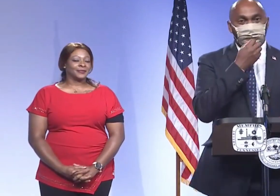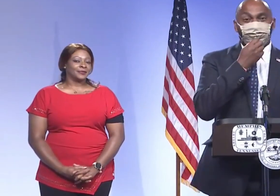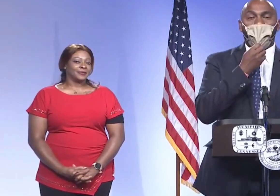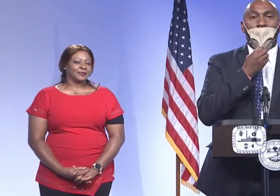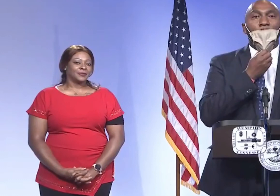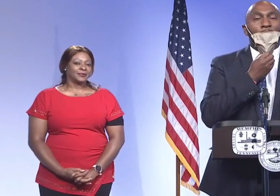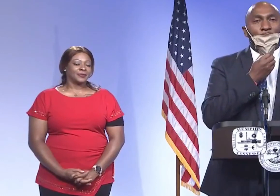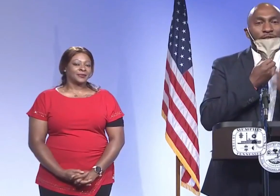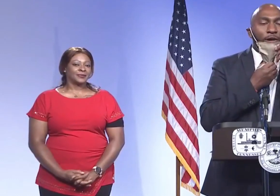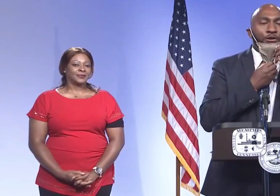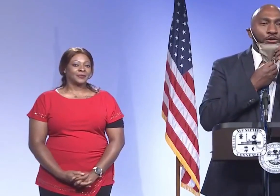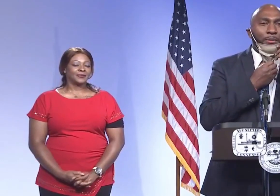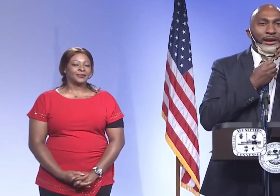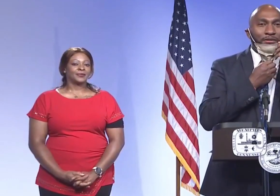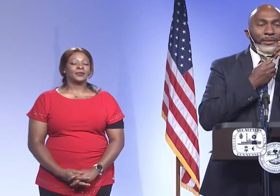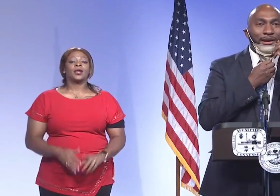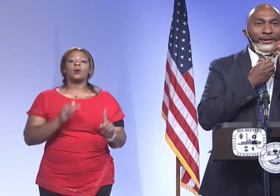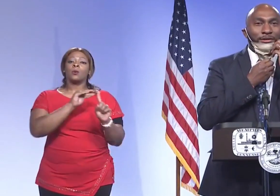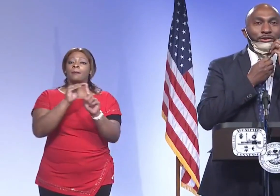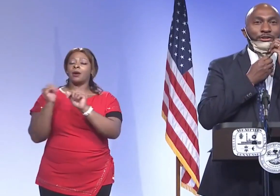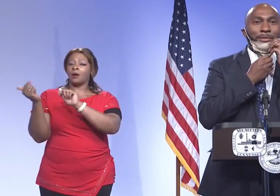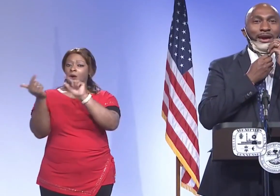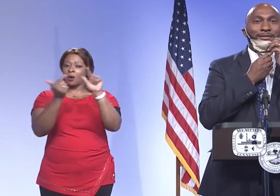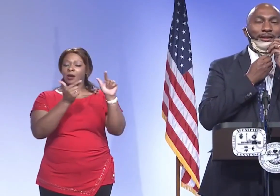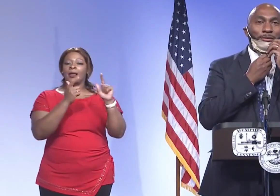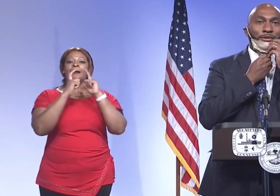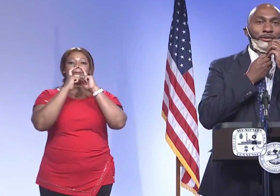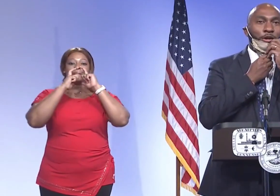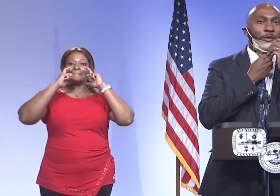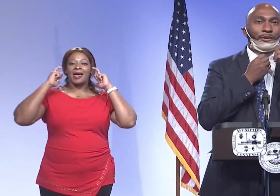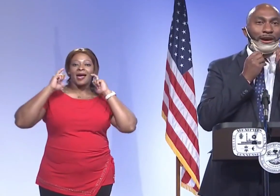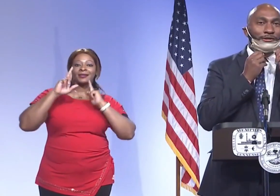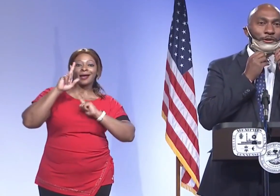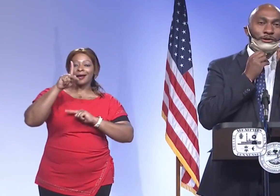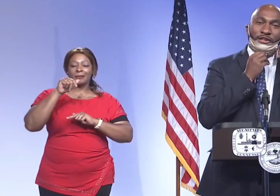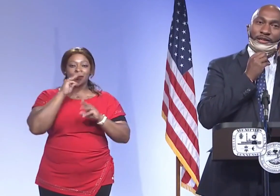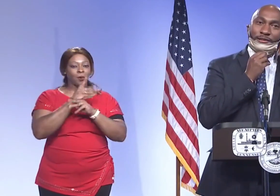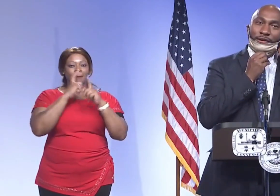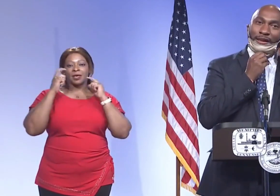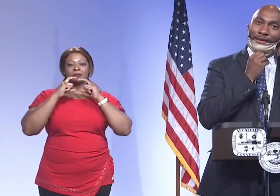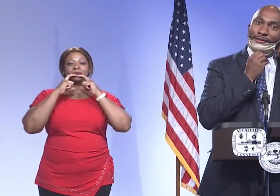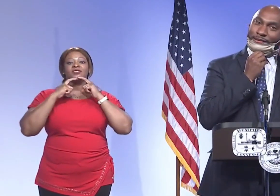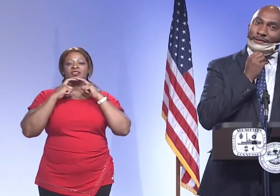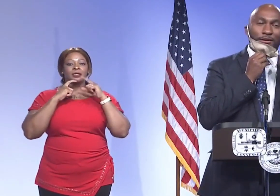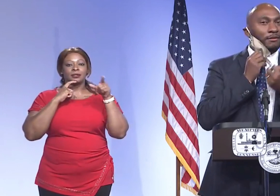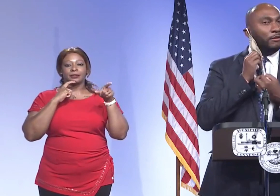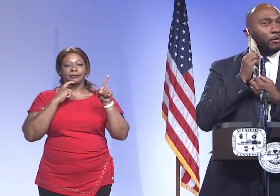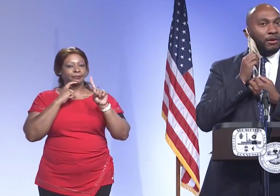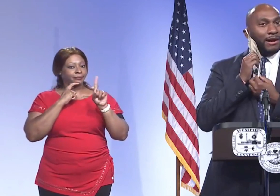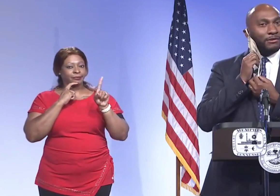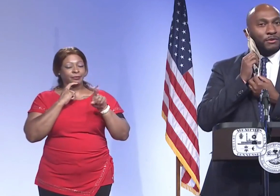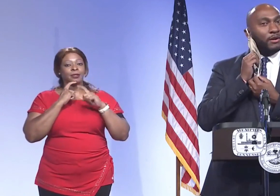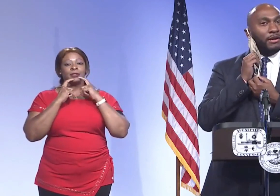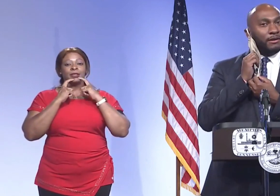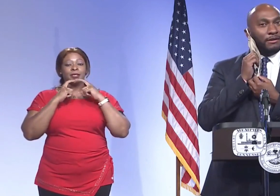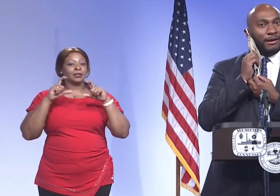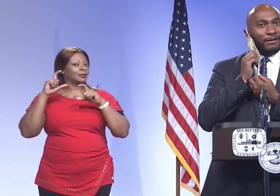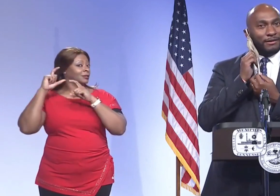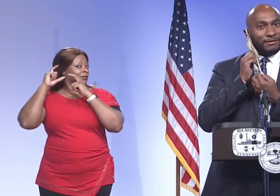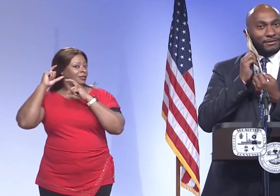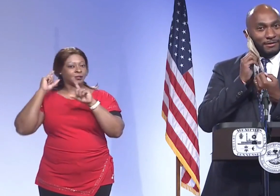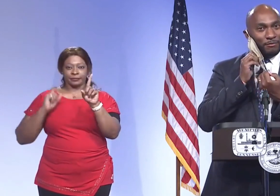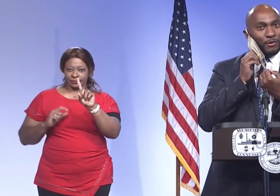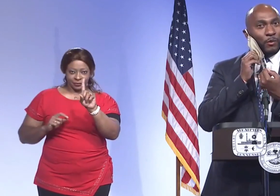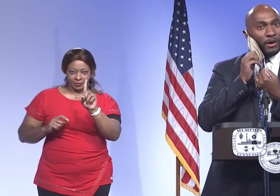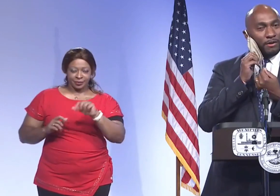So I would just remind everybody to just mask up. Don't wear the mask on your chin like this. Don't wear the mask on your ear like